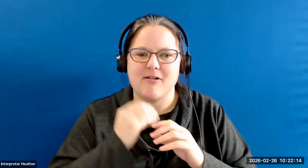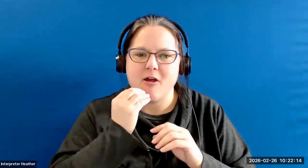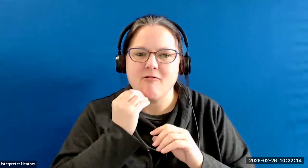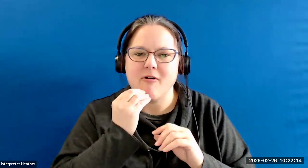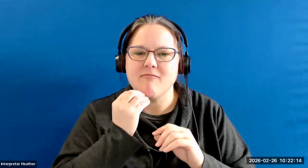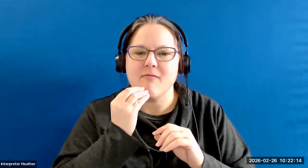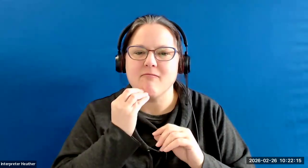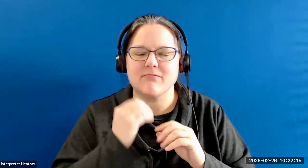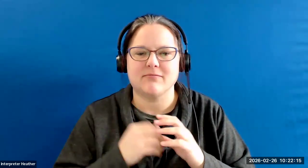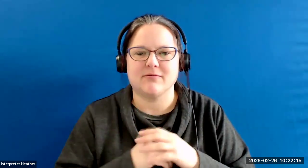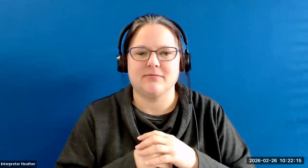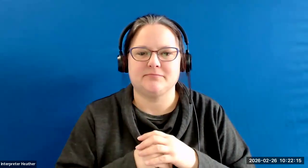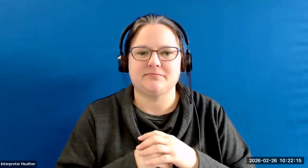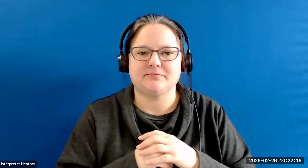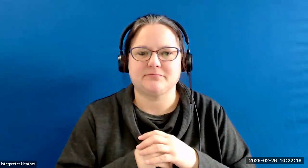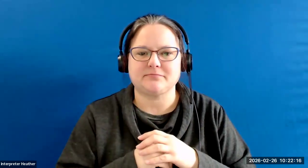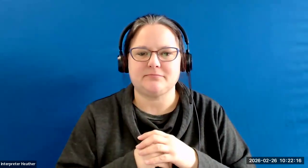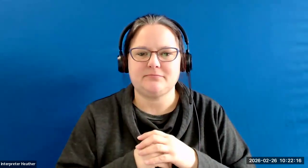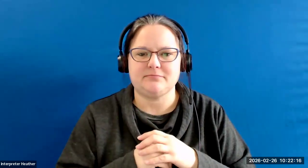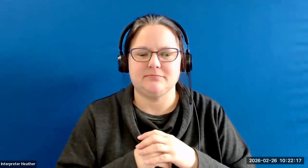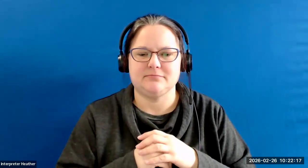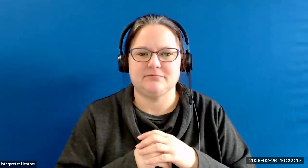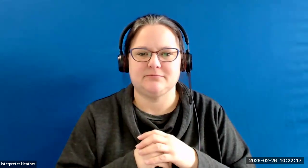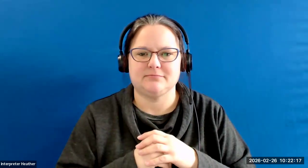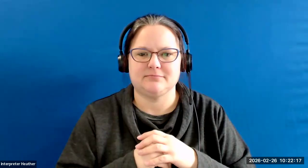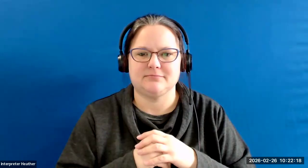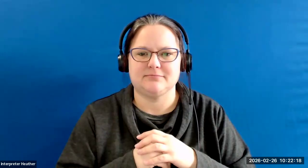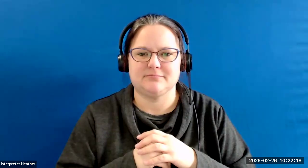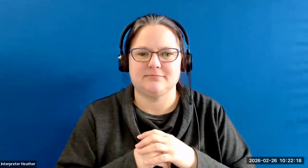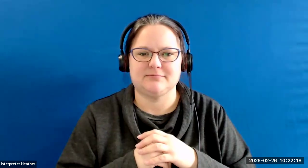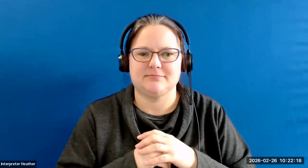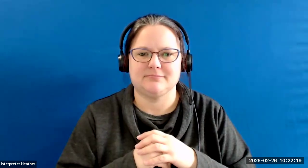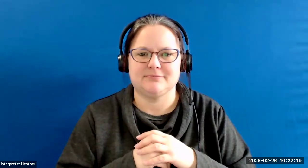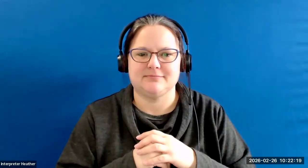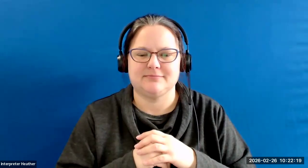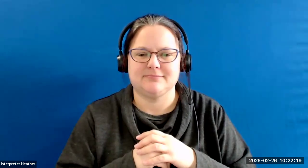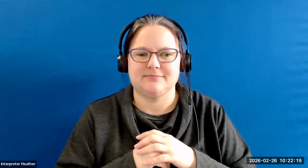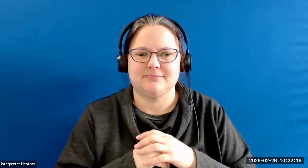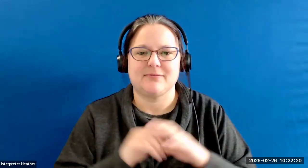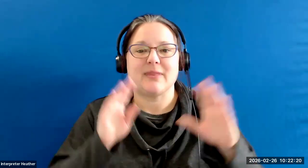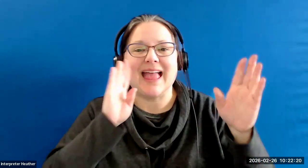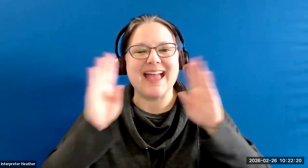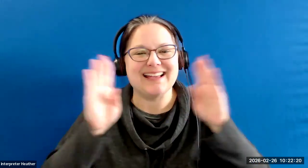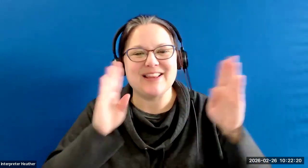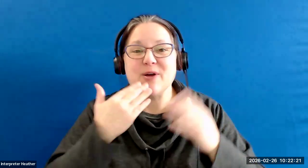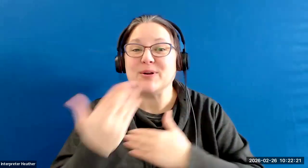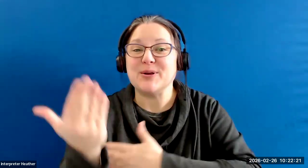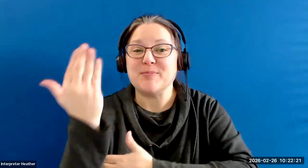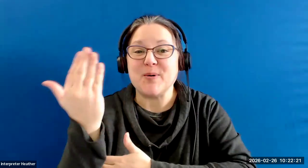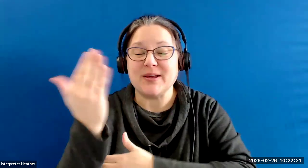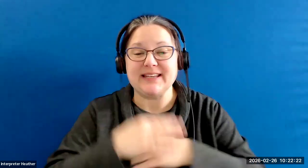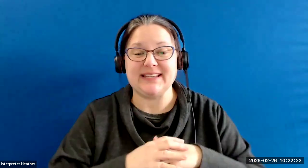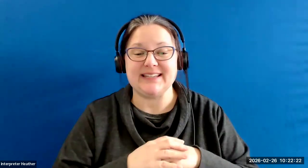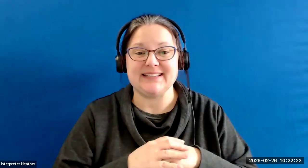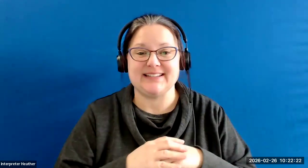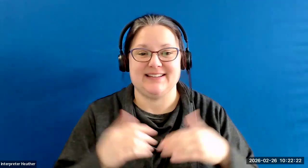And Lalani has raised their hand. Hey, Lilani, go ahead. Hello, good morning.